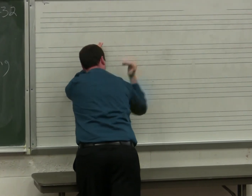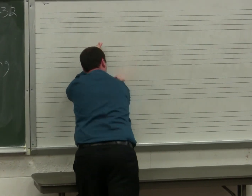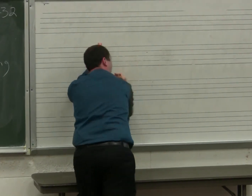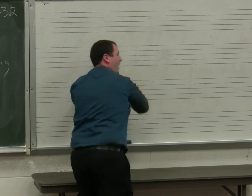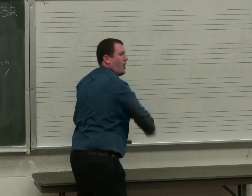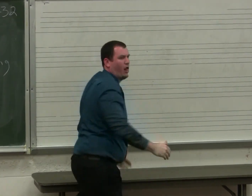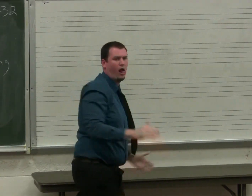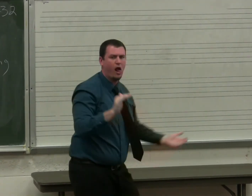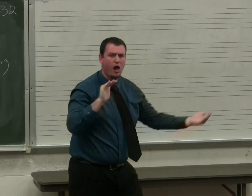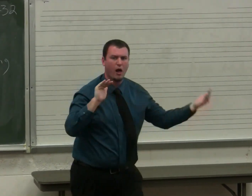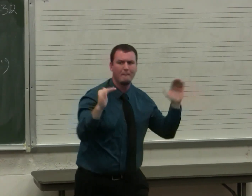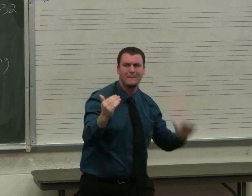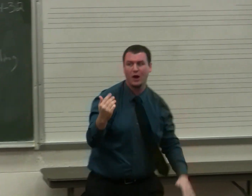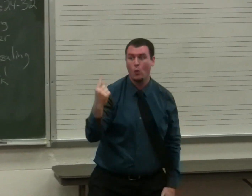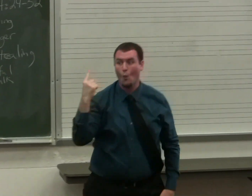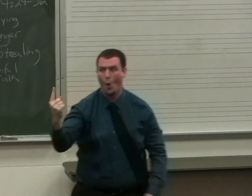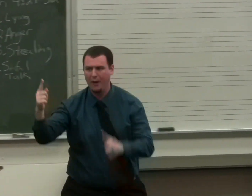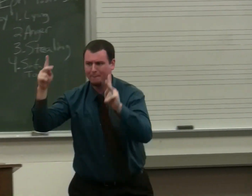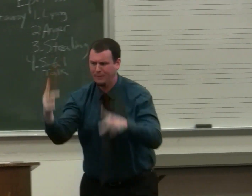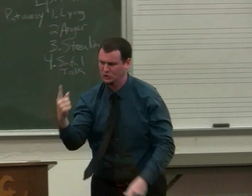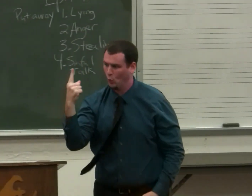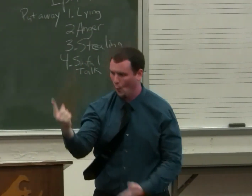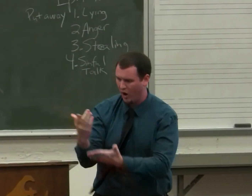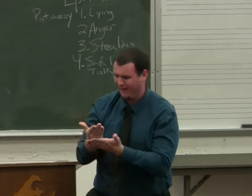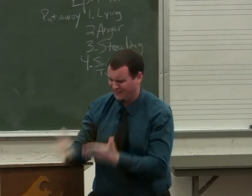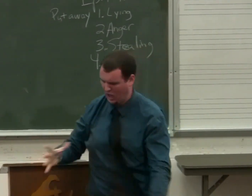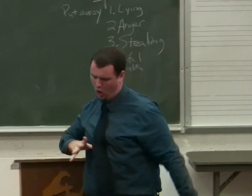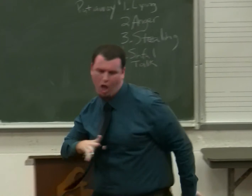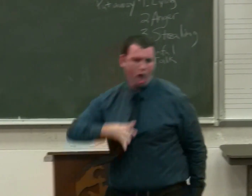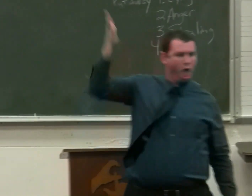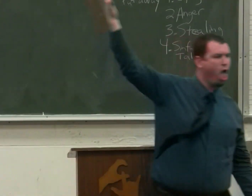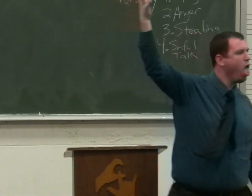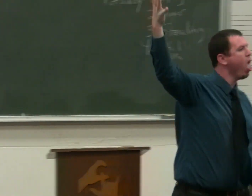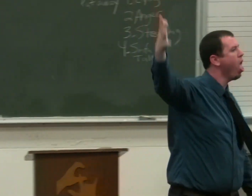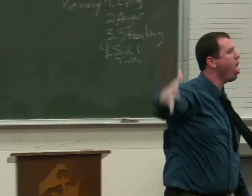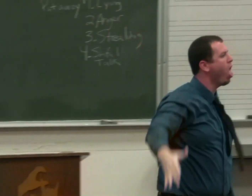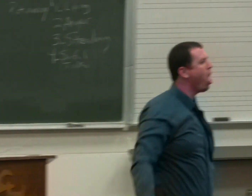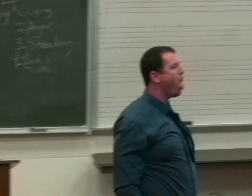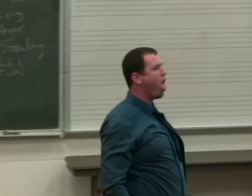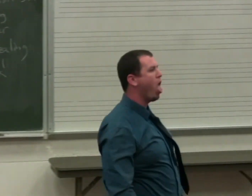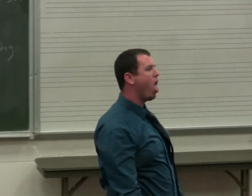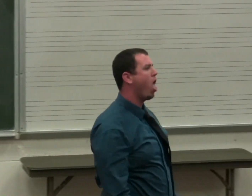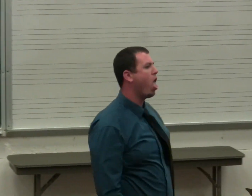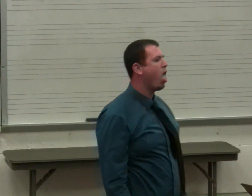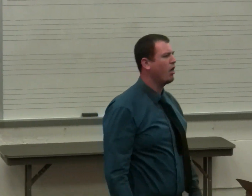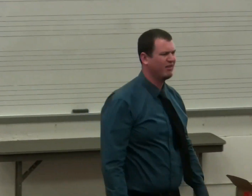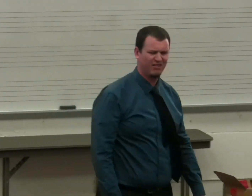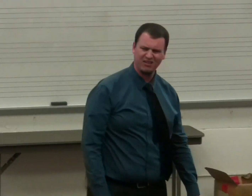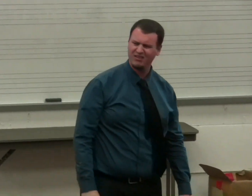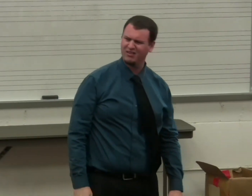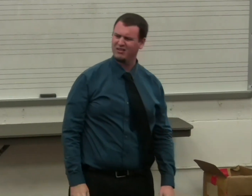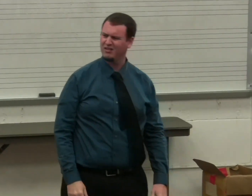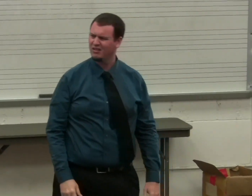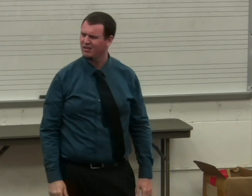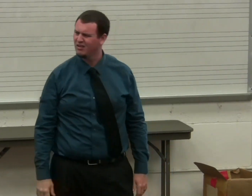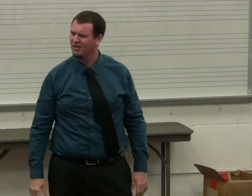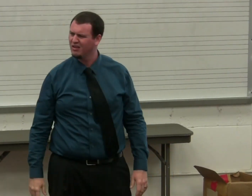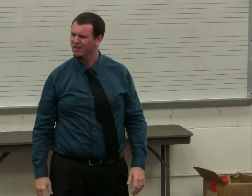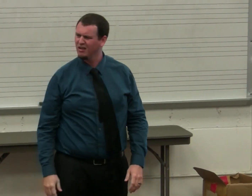all down compared to one person and one sin. Oh, I'm just upset.